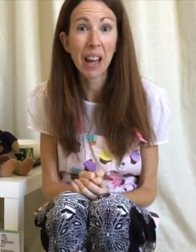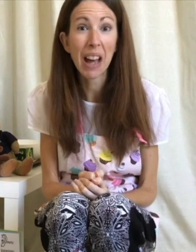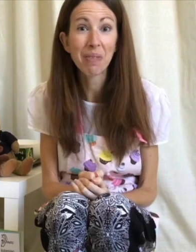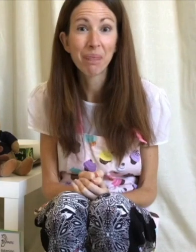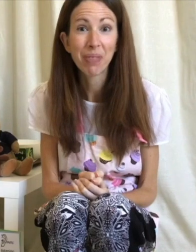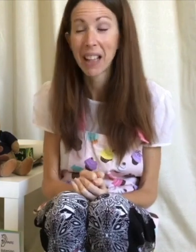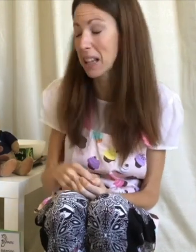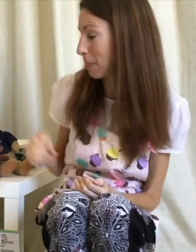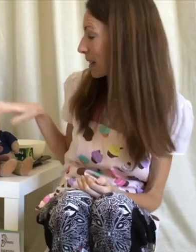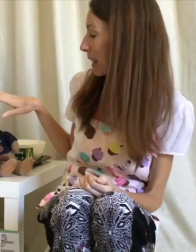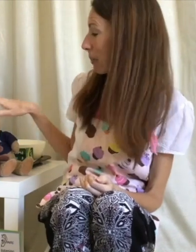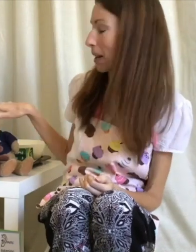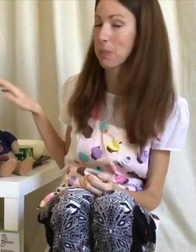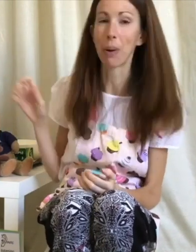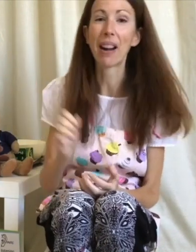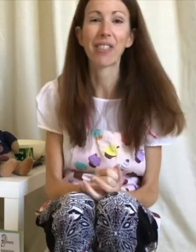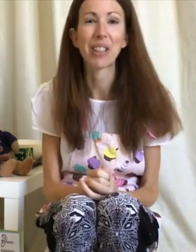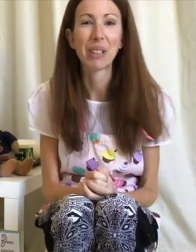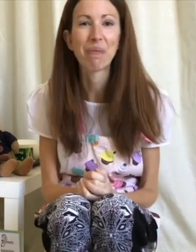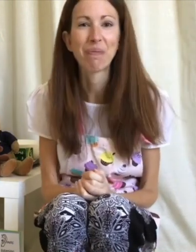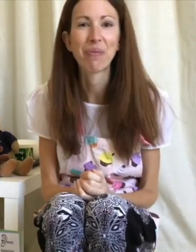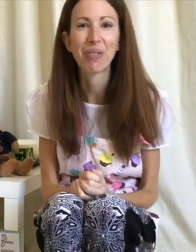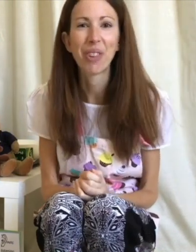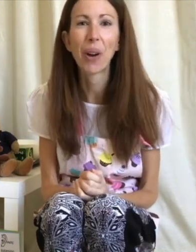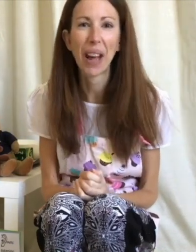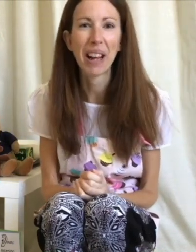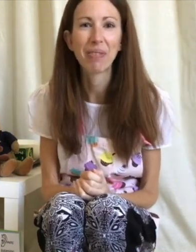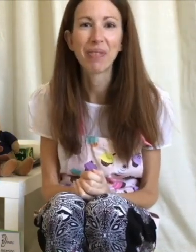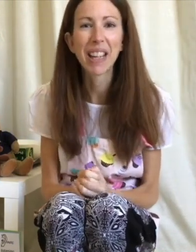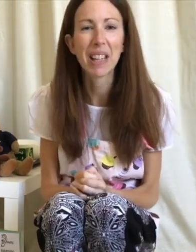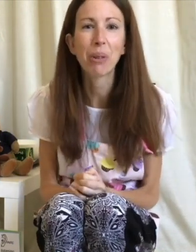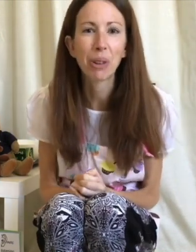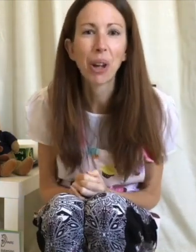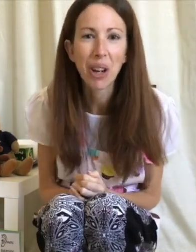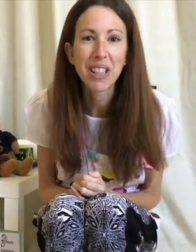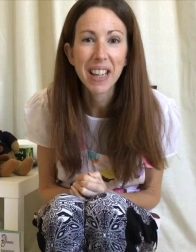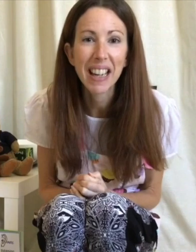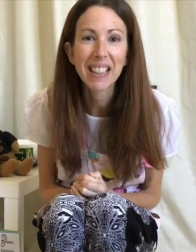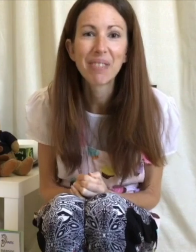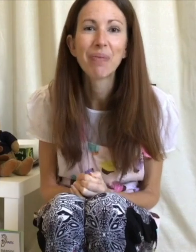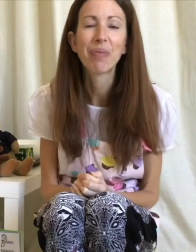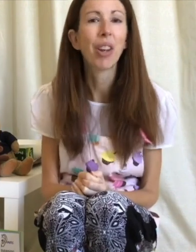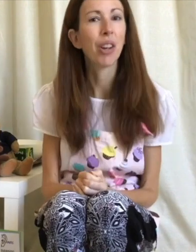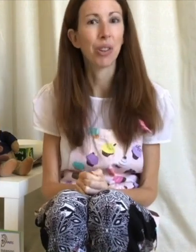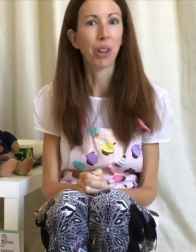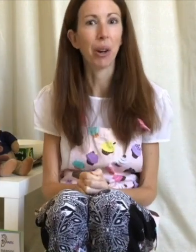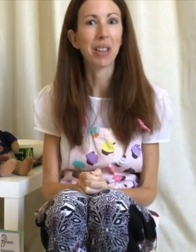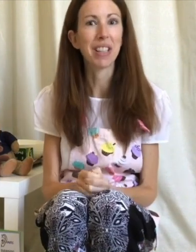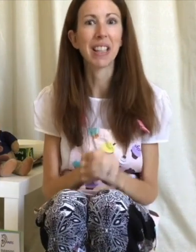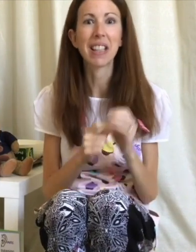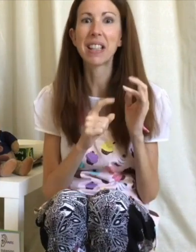that? Let's make Daddy Bear some breakfast. Okay, here's what you're going to need. You're going to need